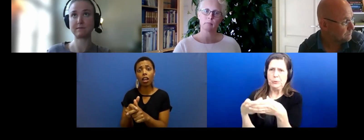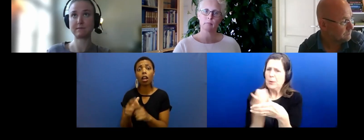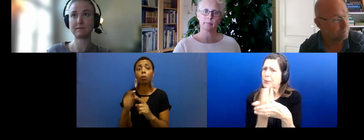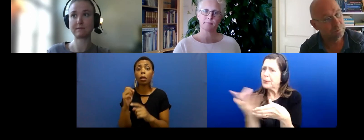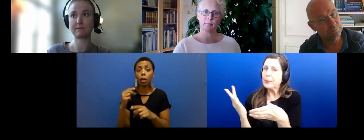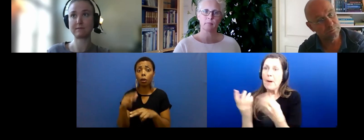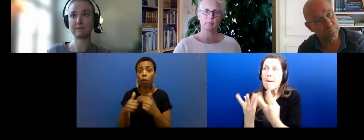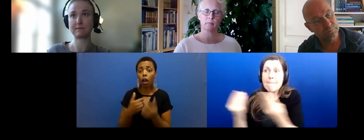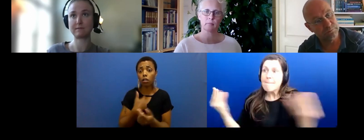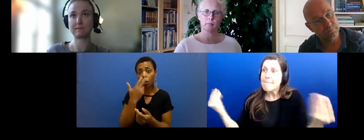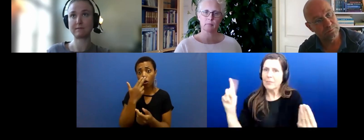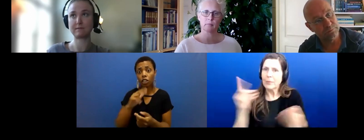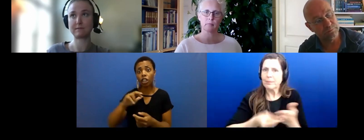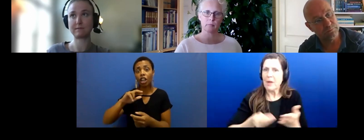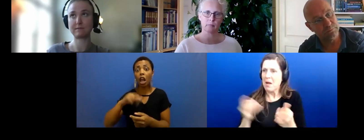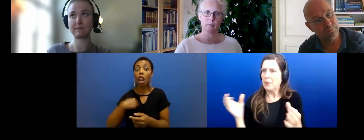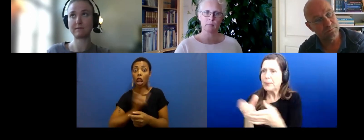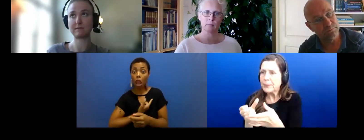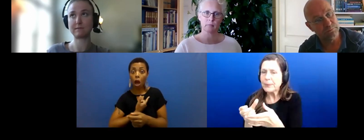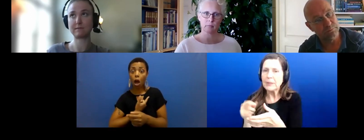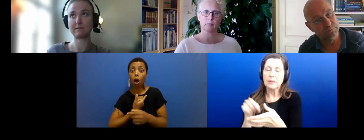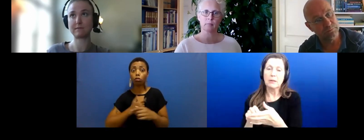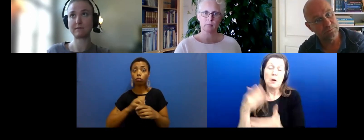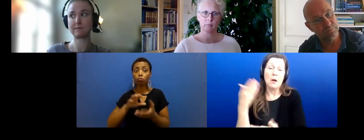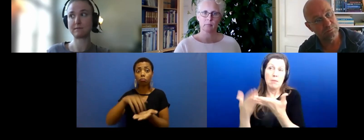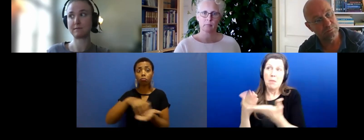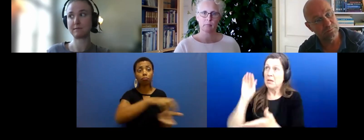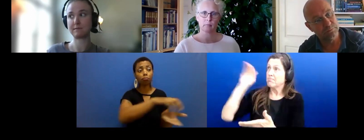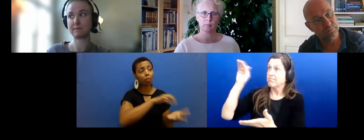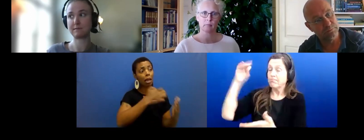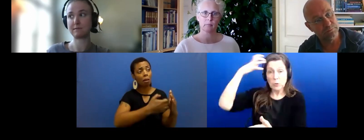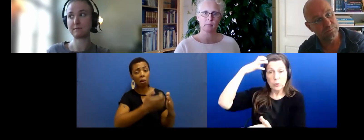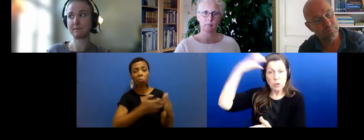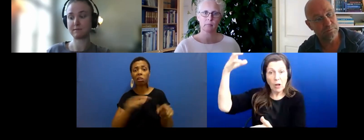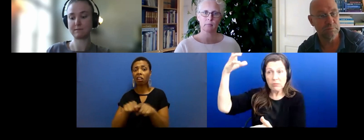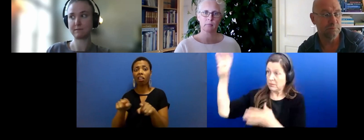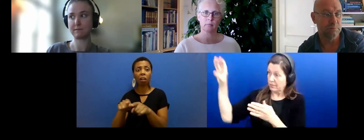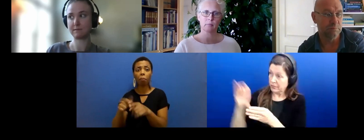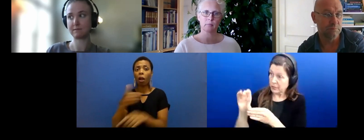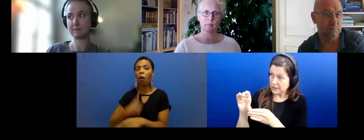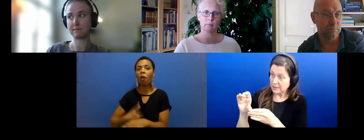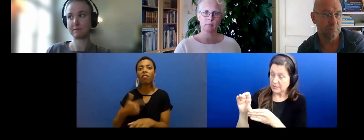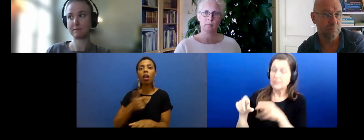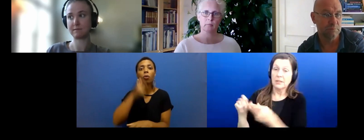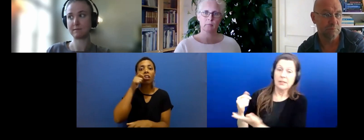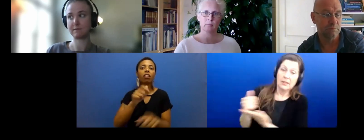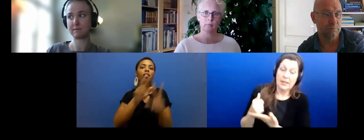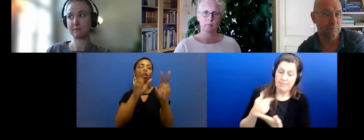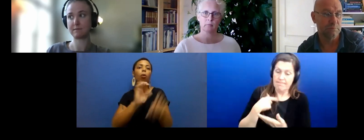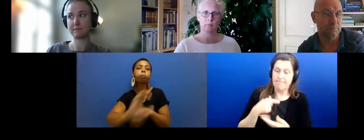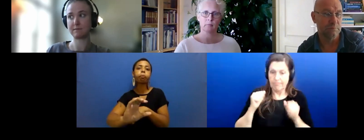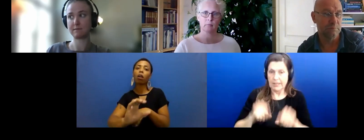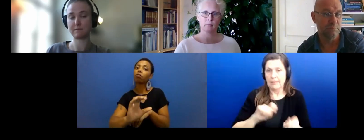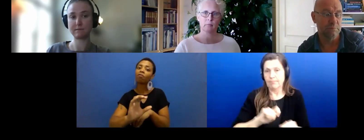it's non-for-profit organizations or government funding that should bring this product to the market.